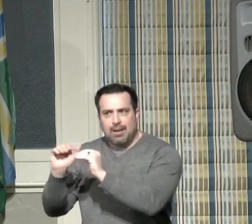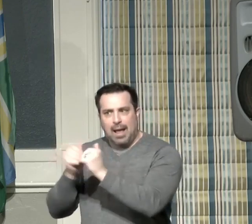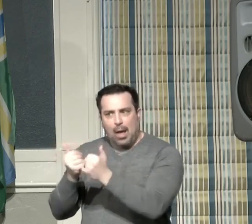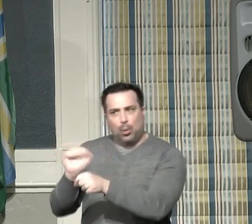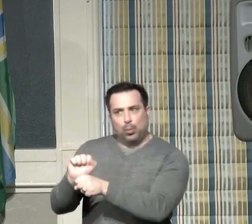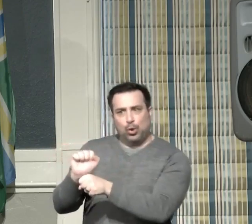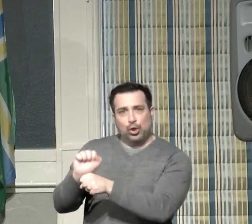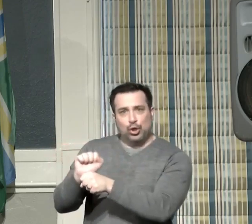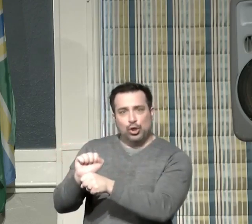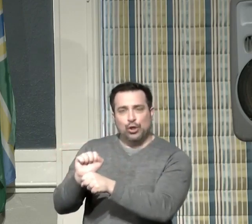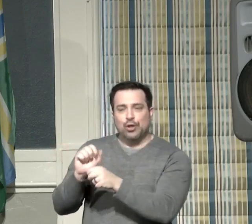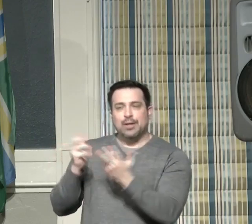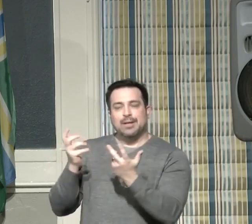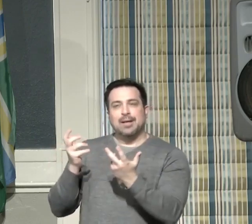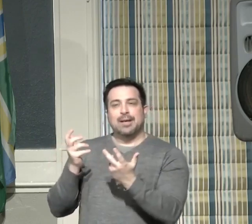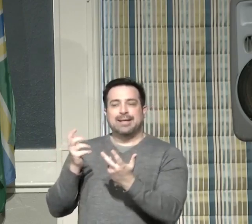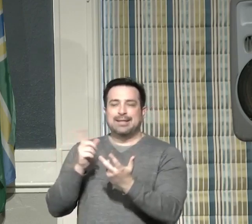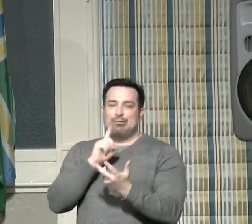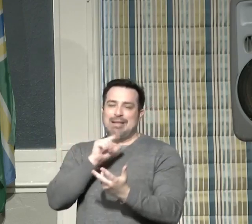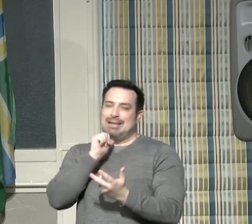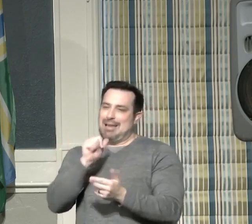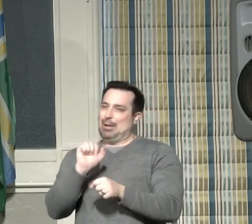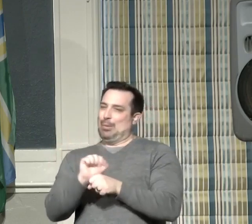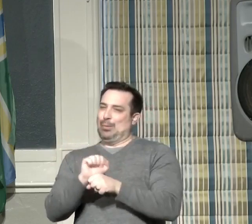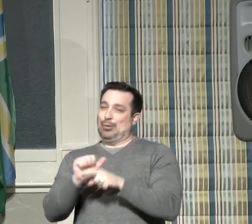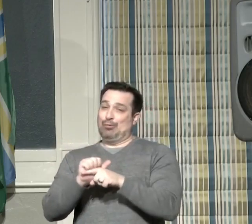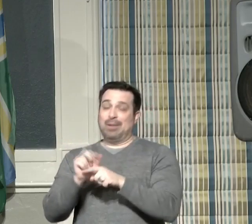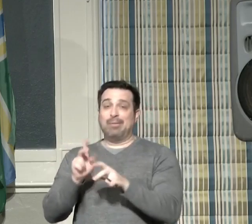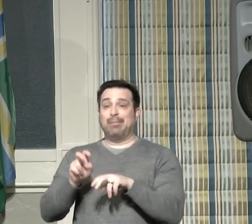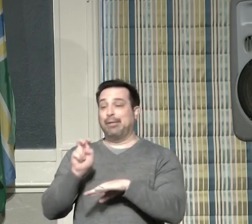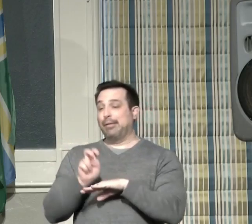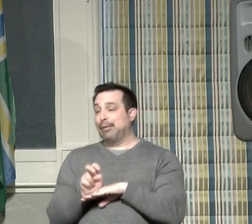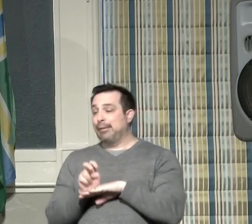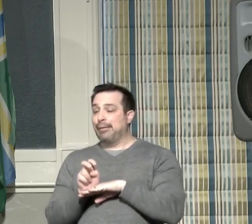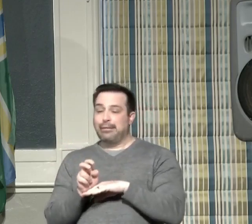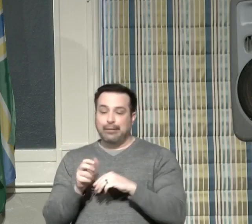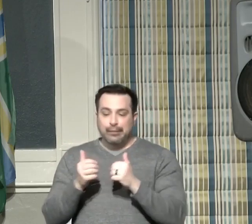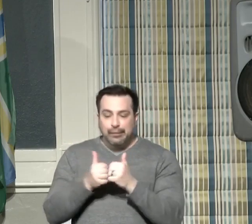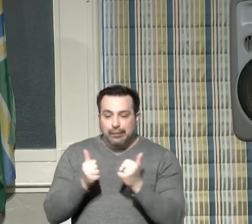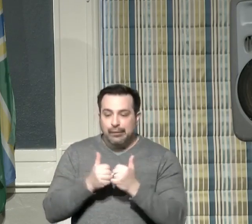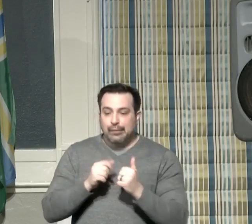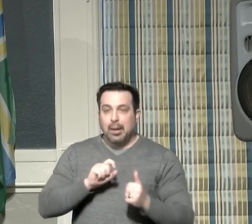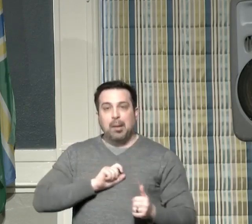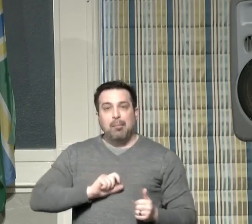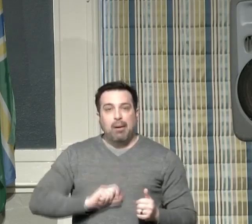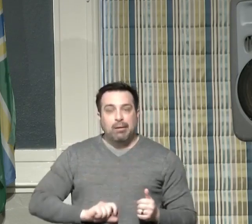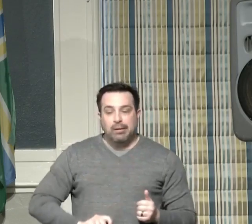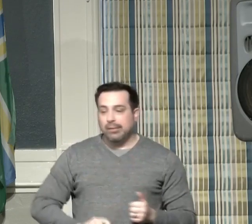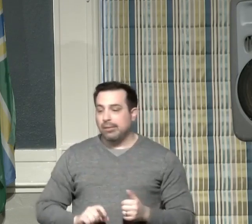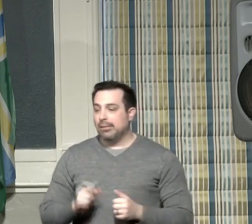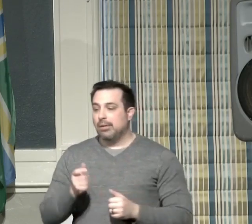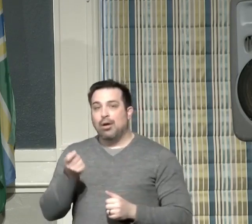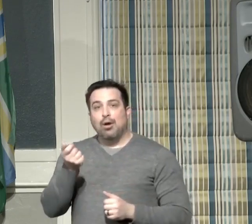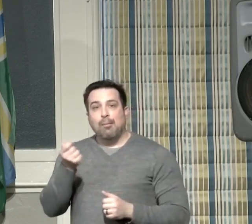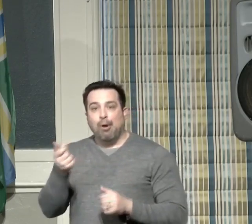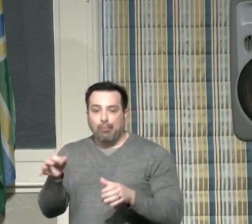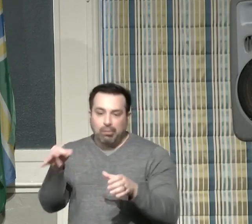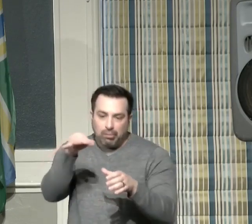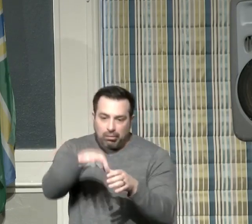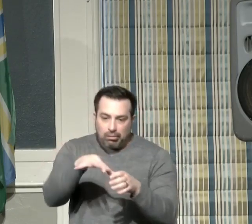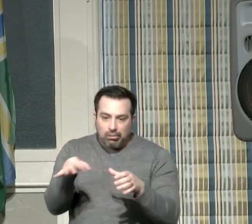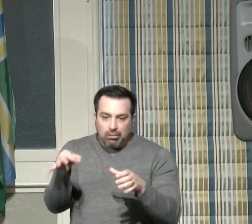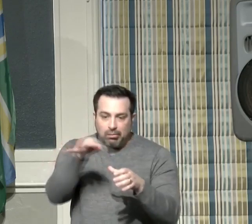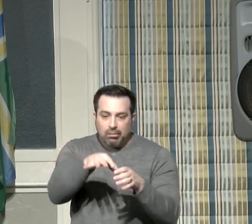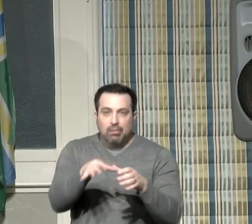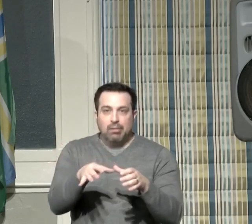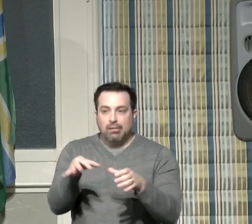but it's not work training. What people did is they sat around and they sorted buttons and put marbles in jars and things like